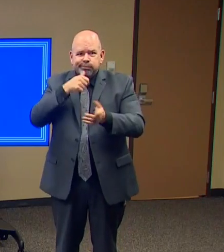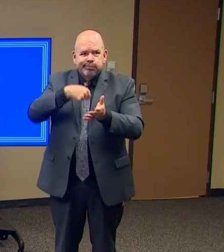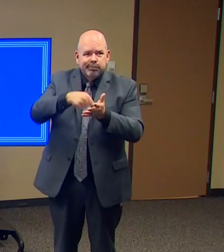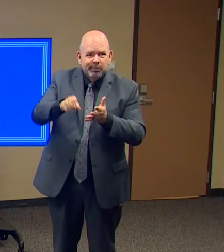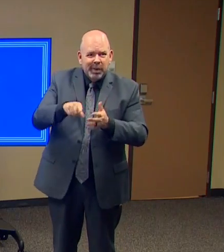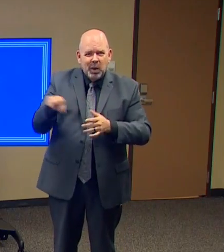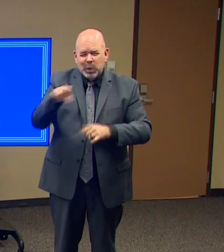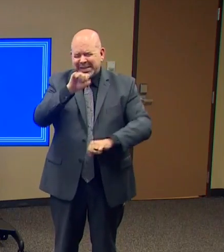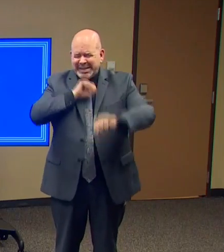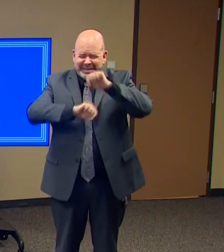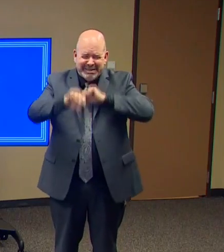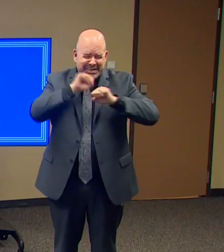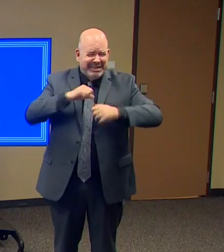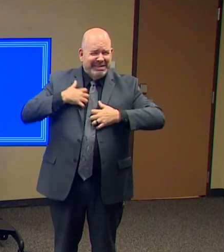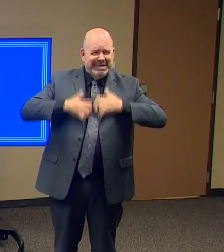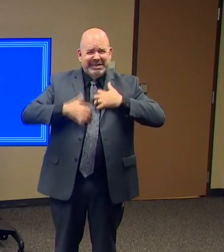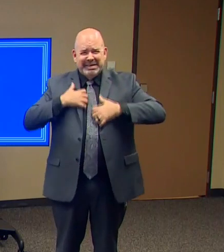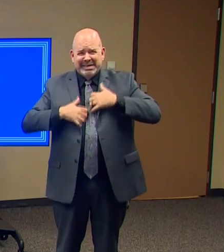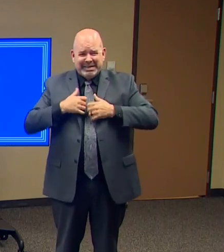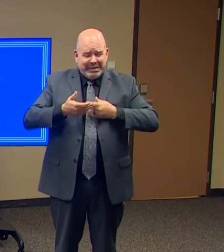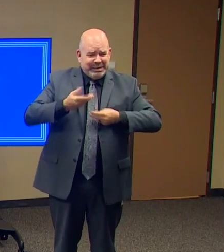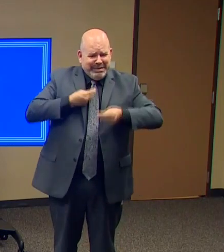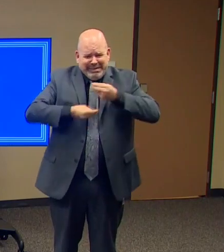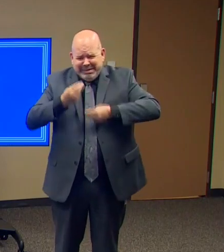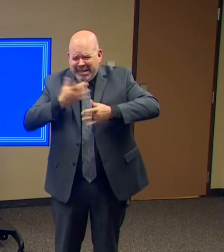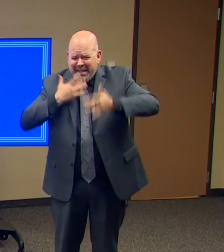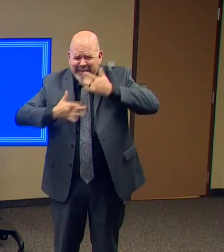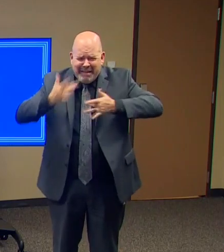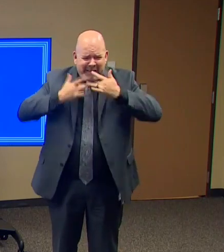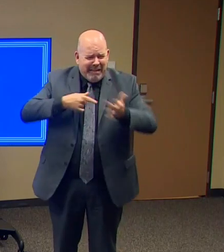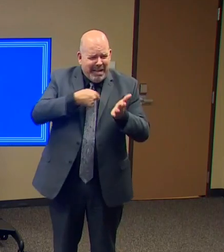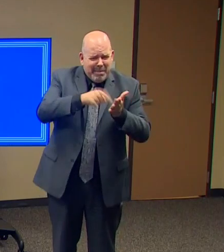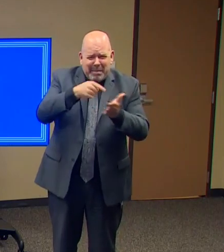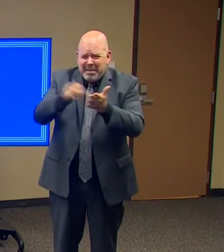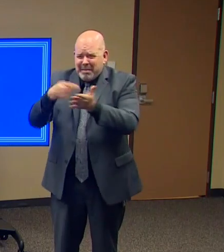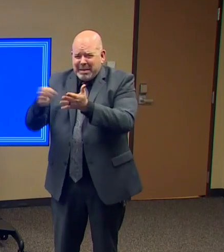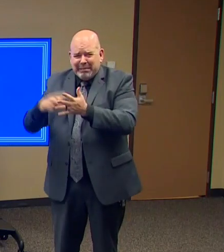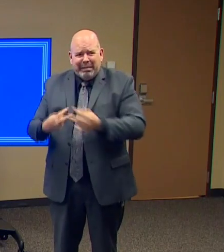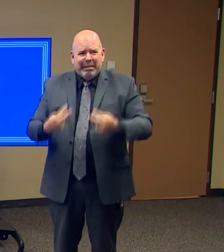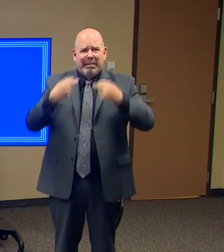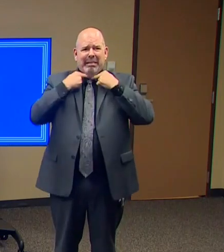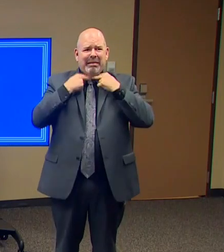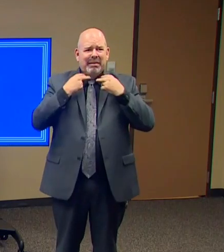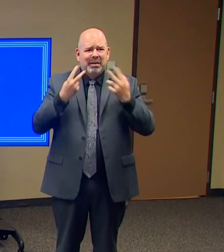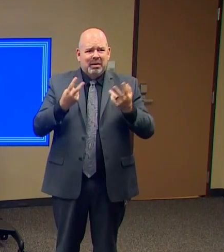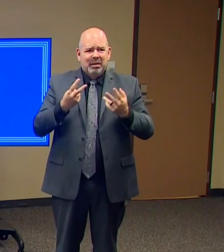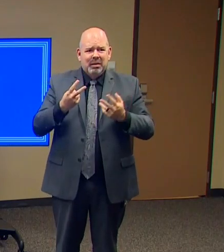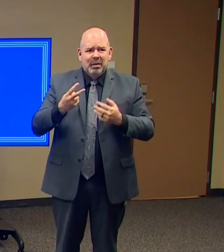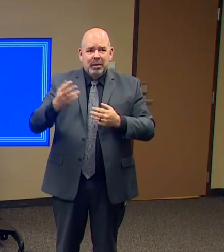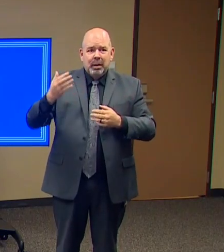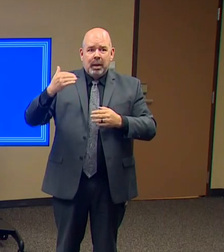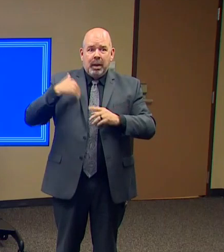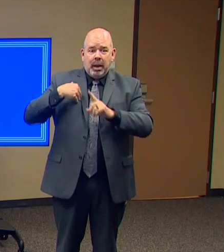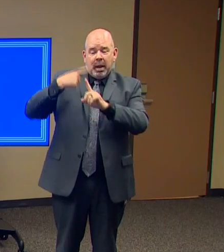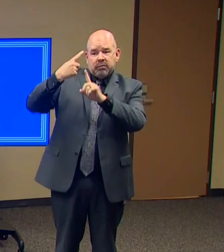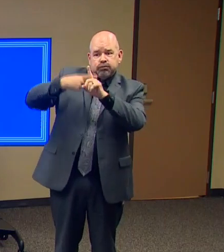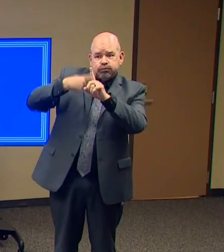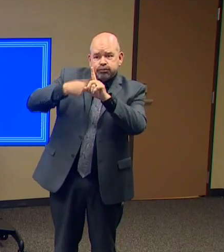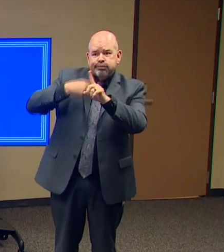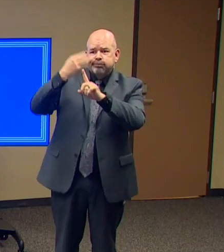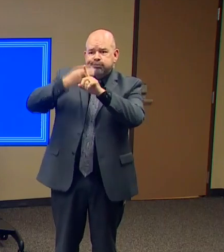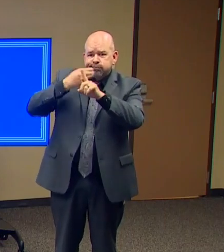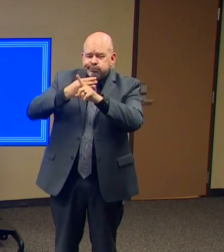trouble paying for housing due to COVID-19, the county's renter and mortgage assistance program is live and